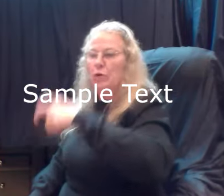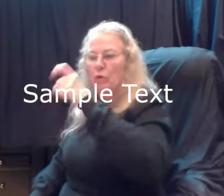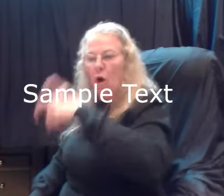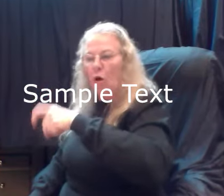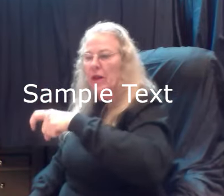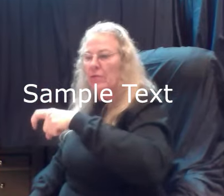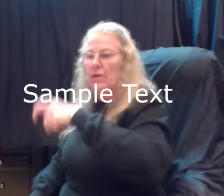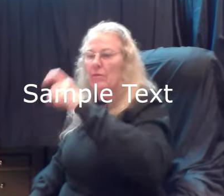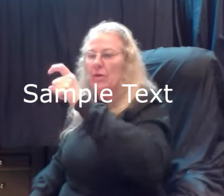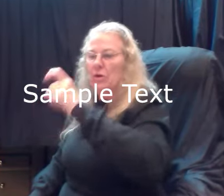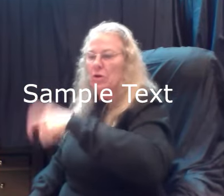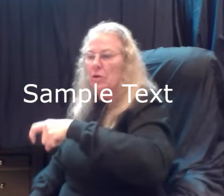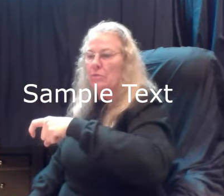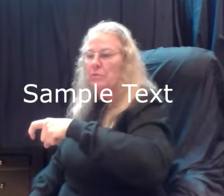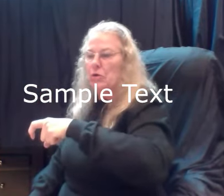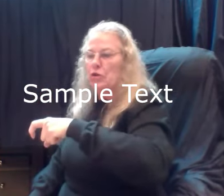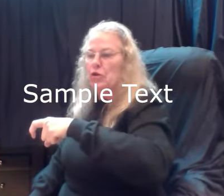all down there. Should.